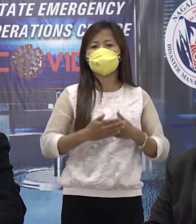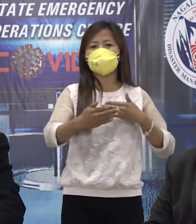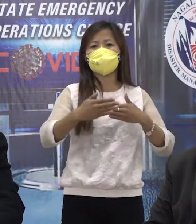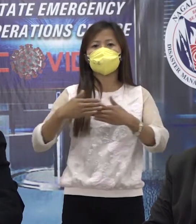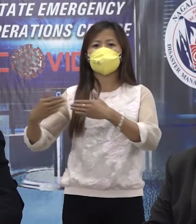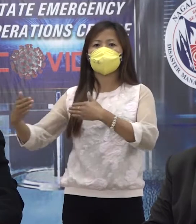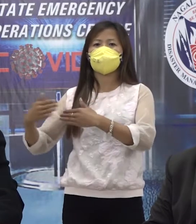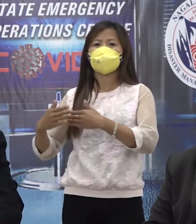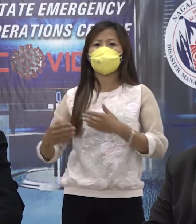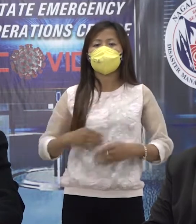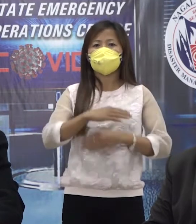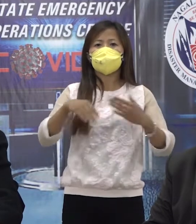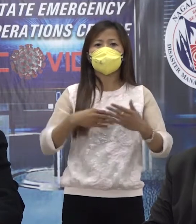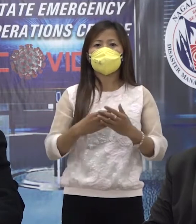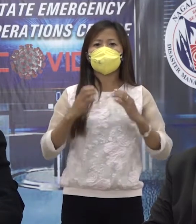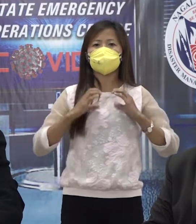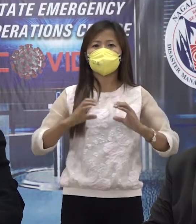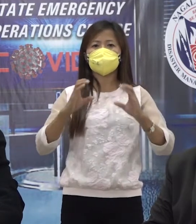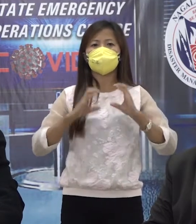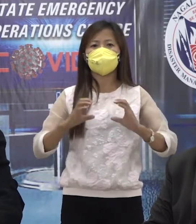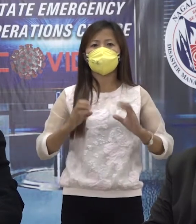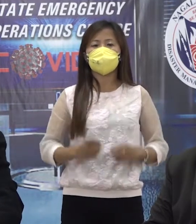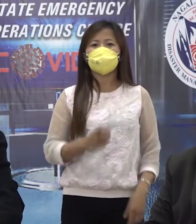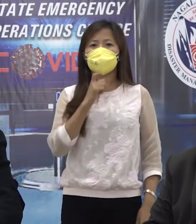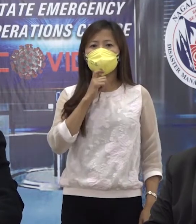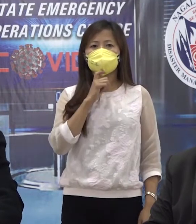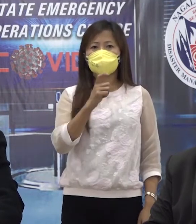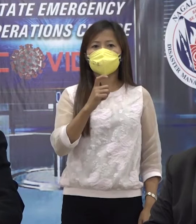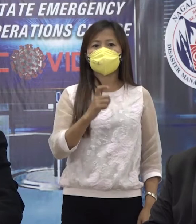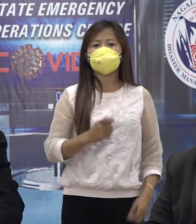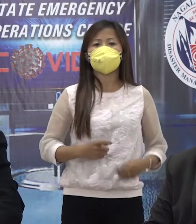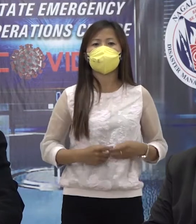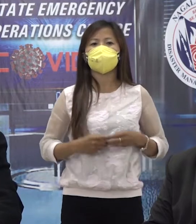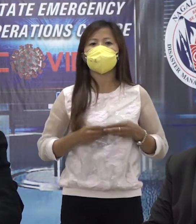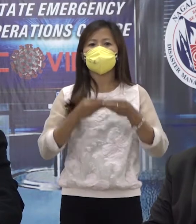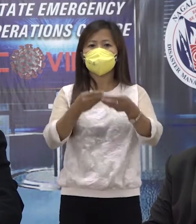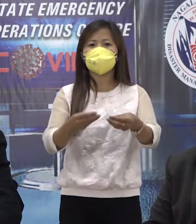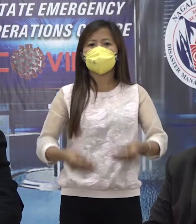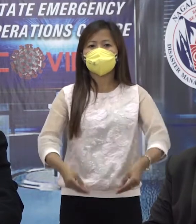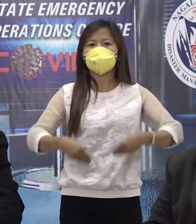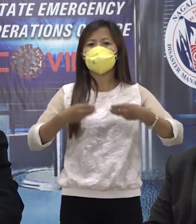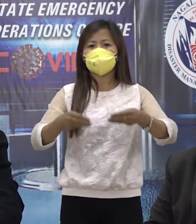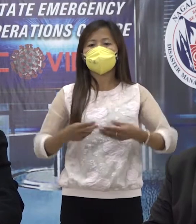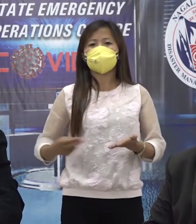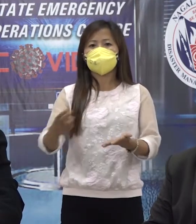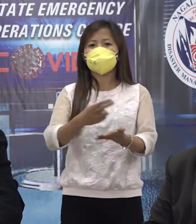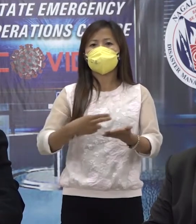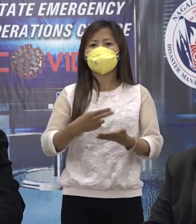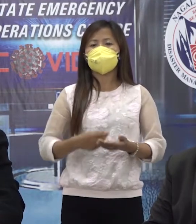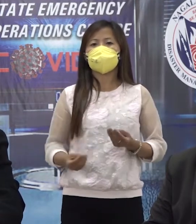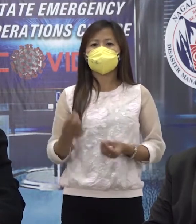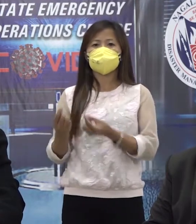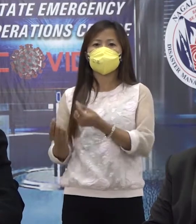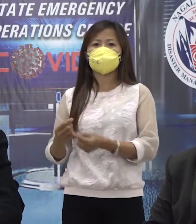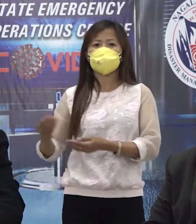distancing. All concerned are also requested to ensure that the farming